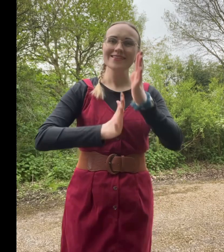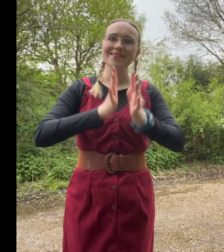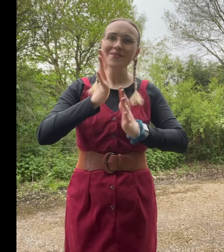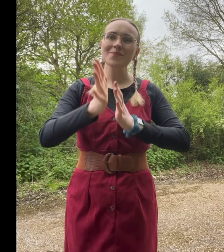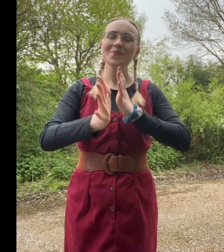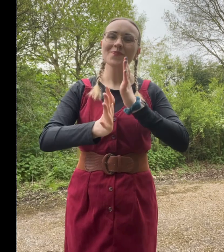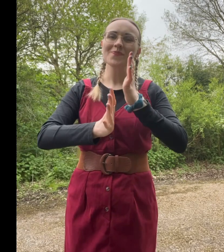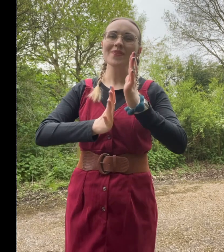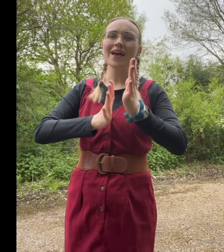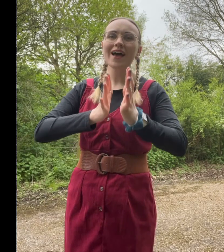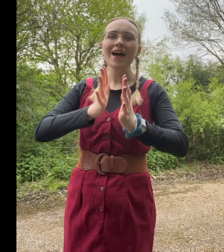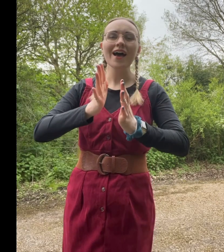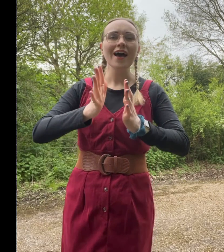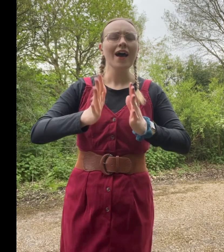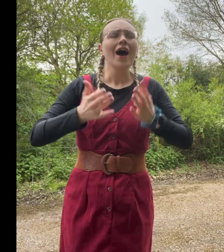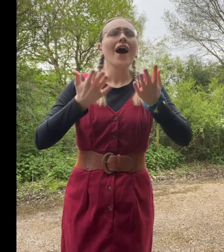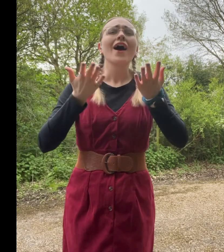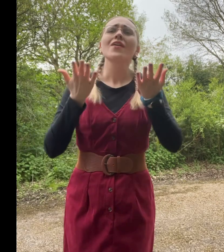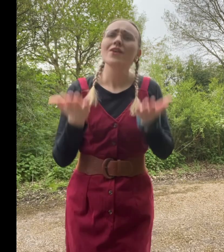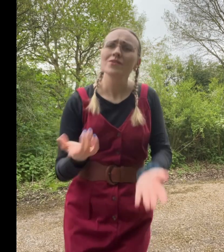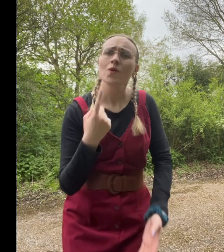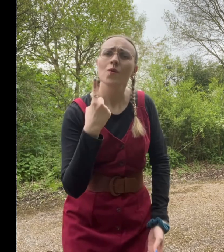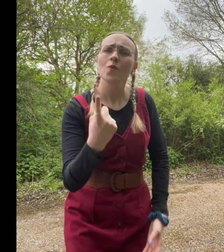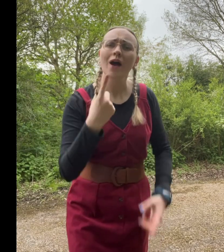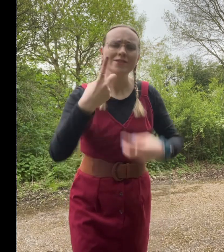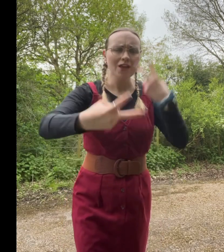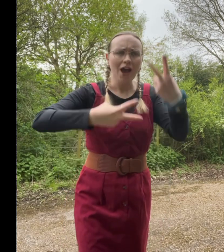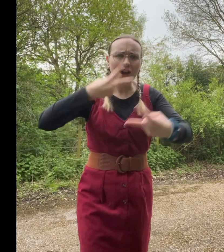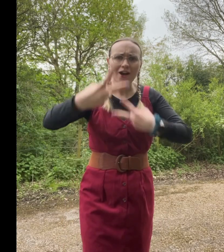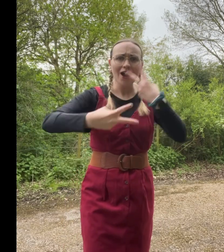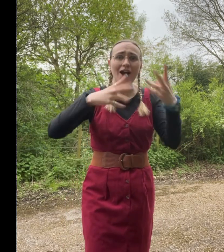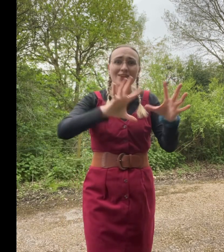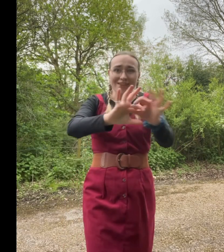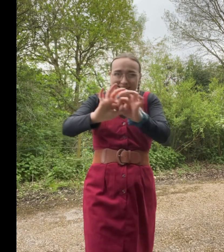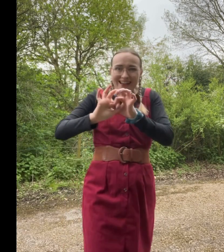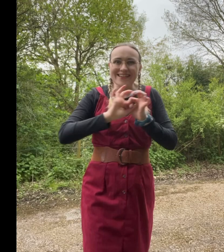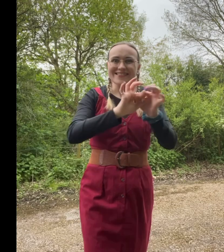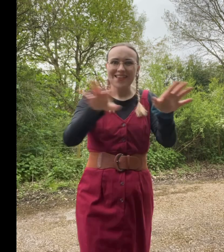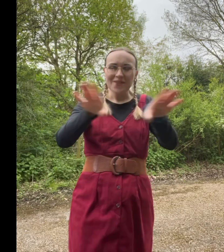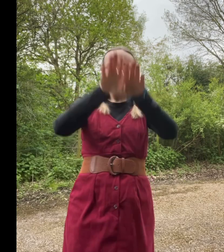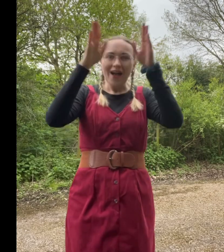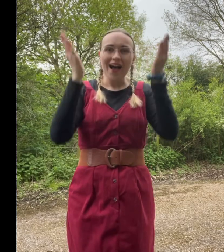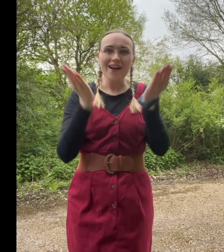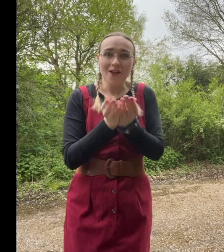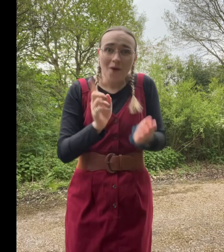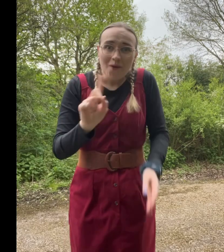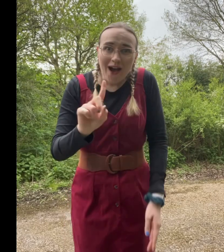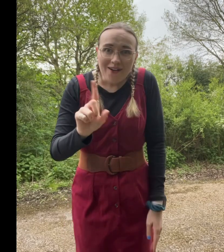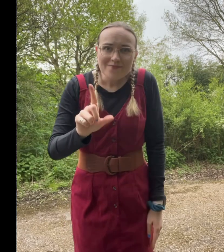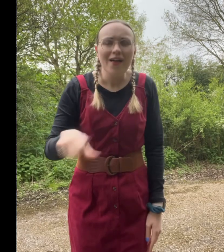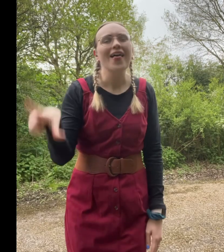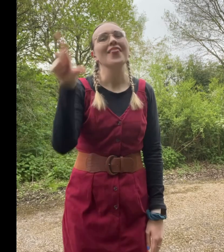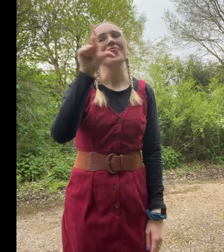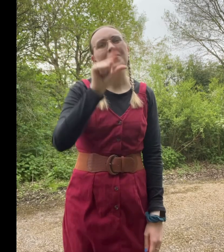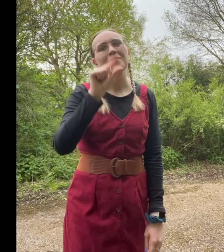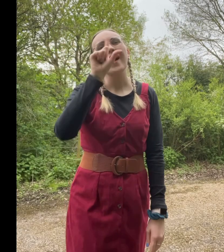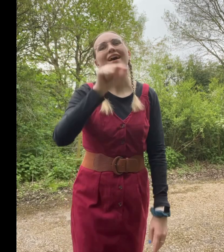Language. There's one song uniting the world. That is the